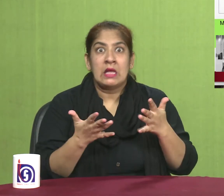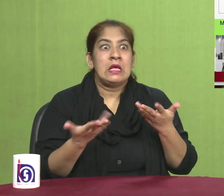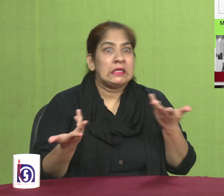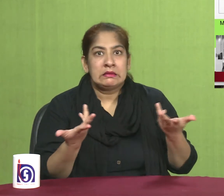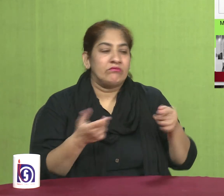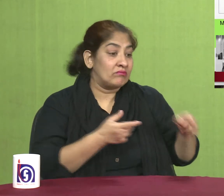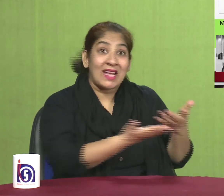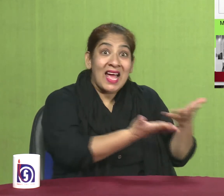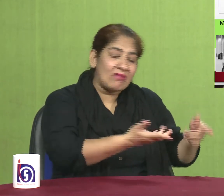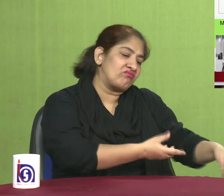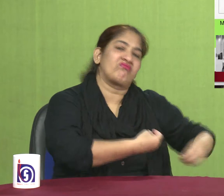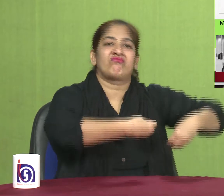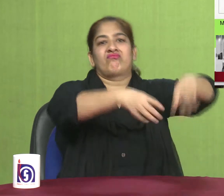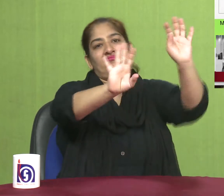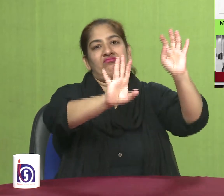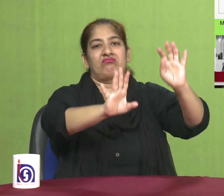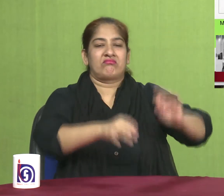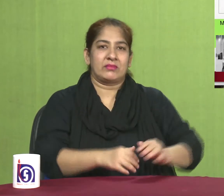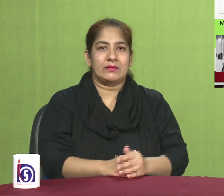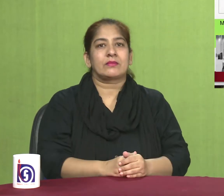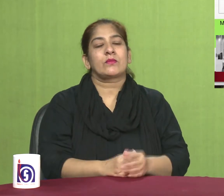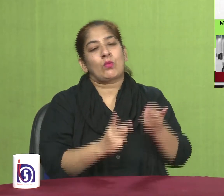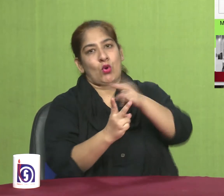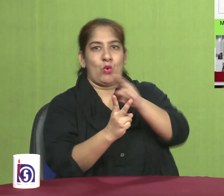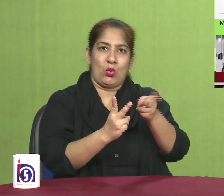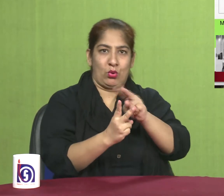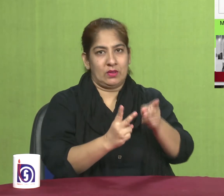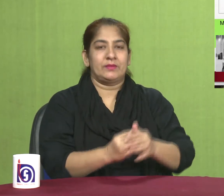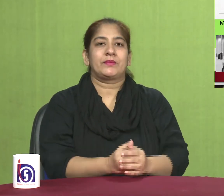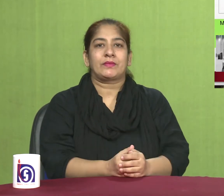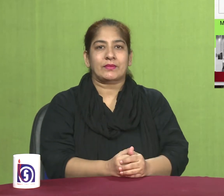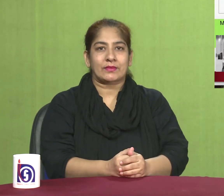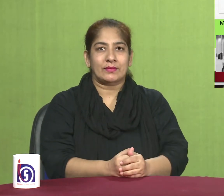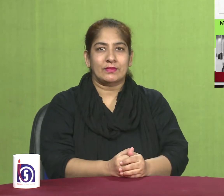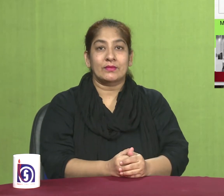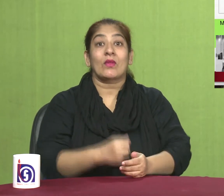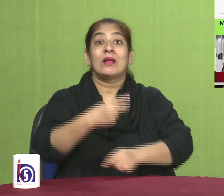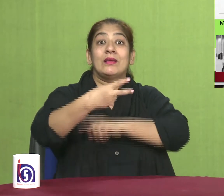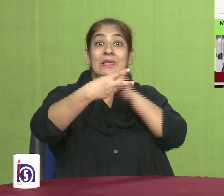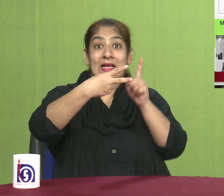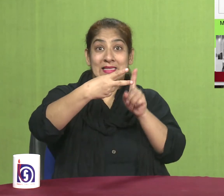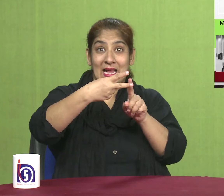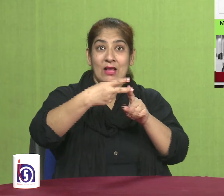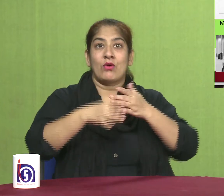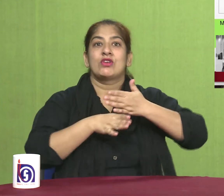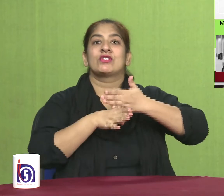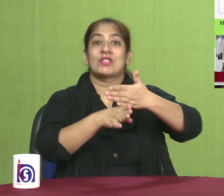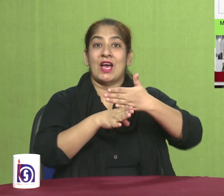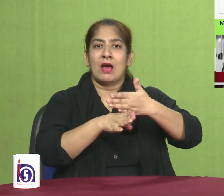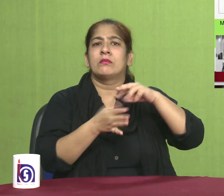we have taken our loan against the property. So the first one is movable